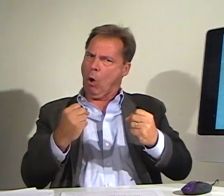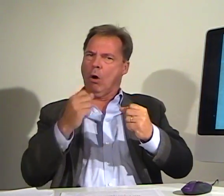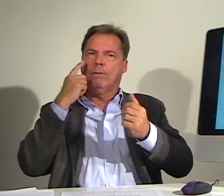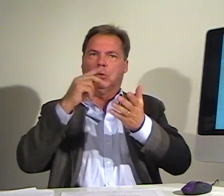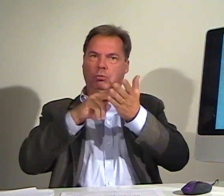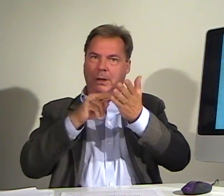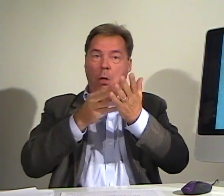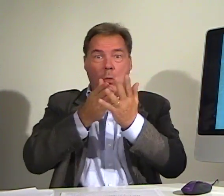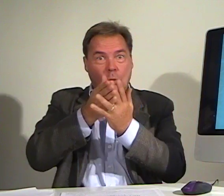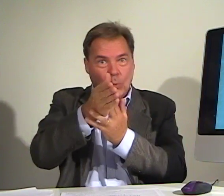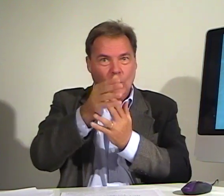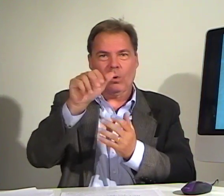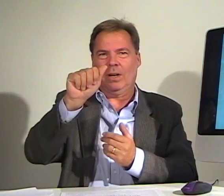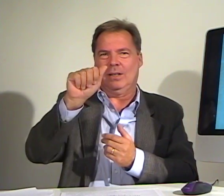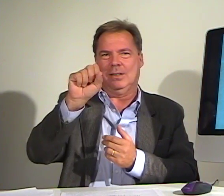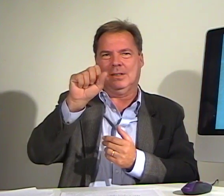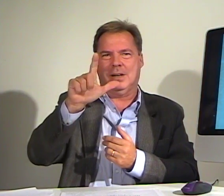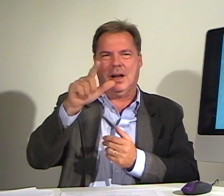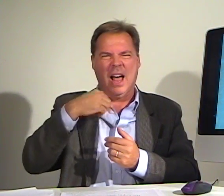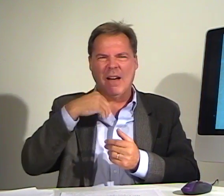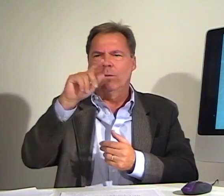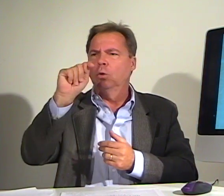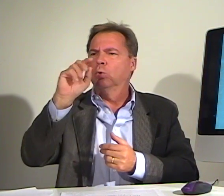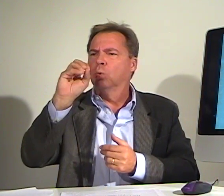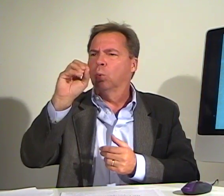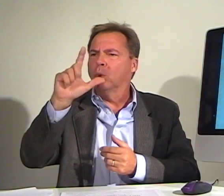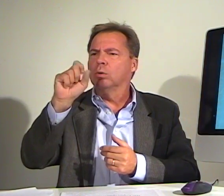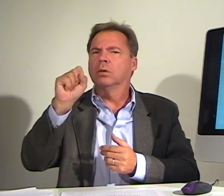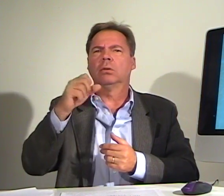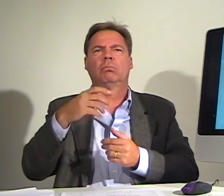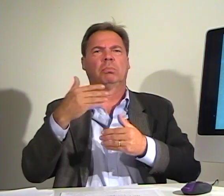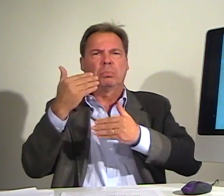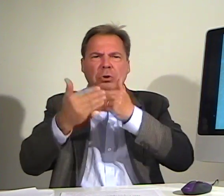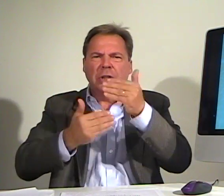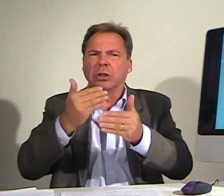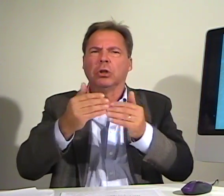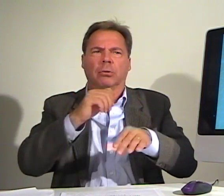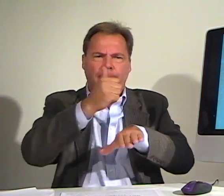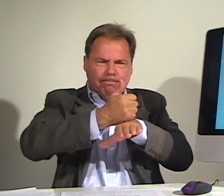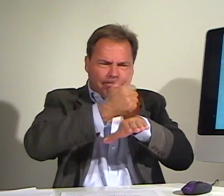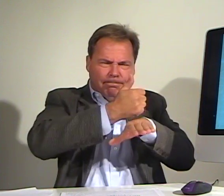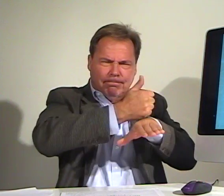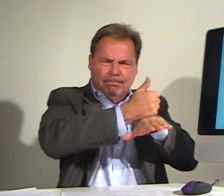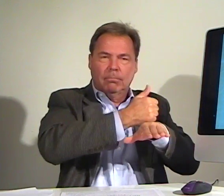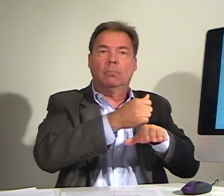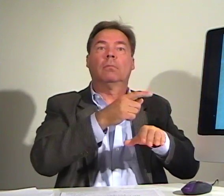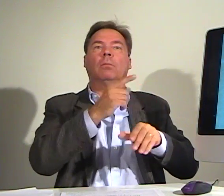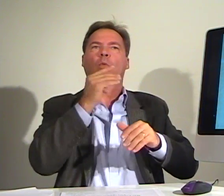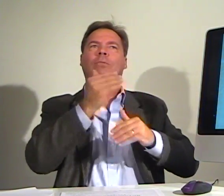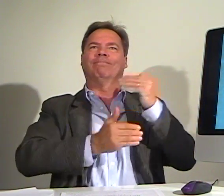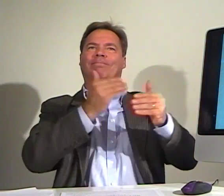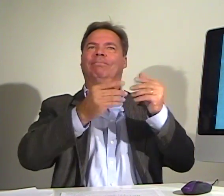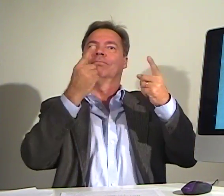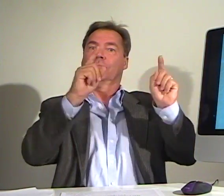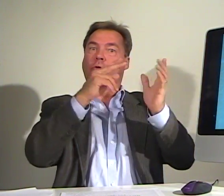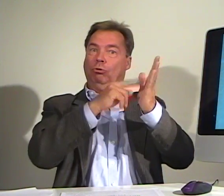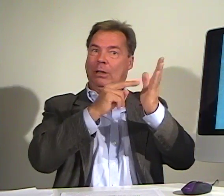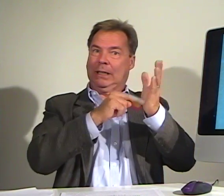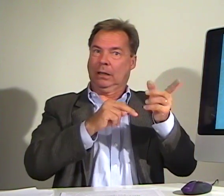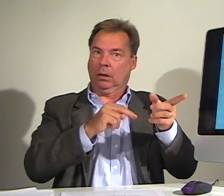some adjustments to the curriculum that would make it easier for deaf students to learn how to read through American Sign Language by offering special tools